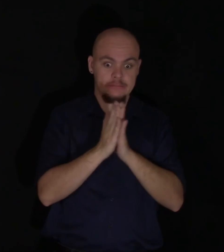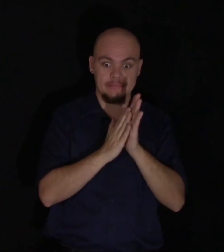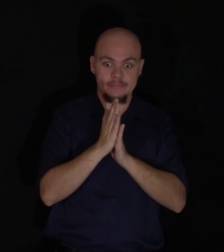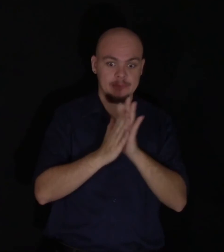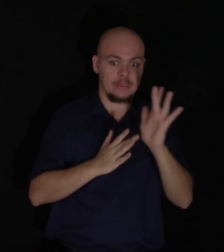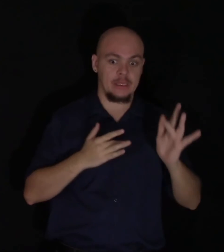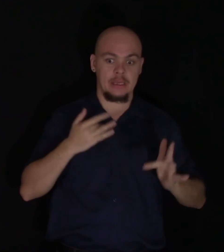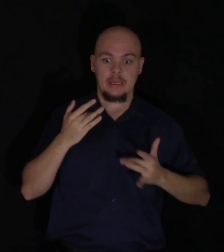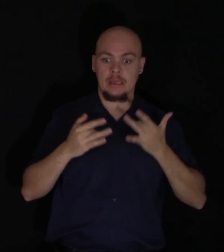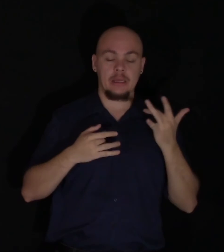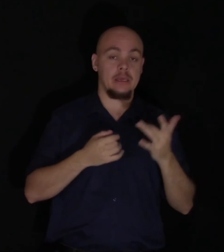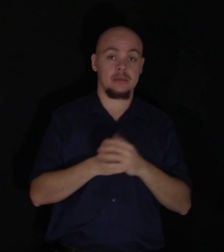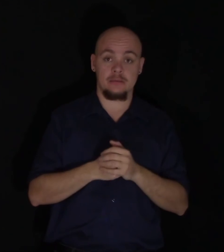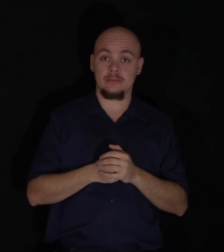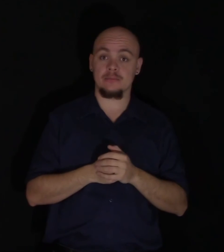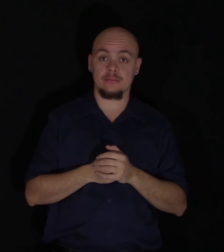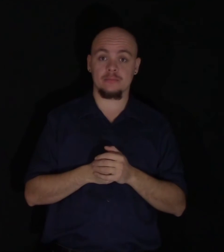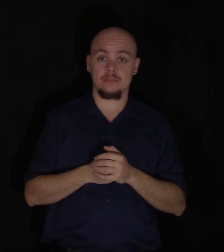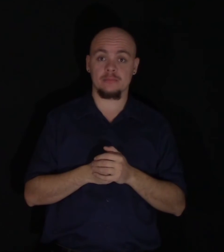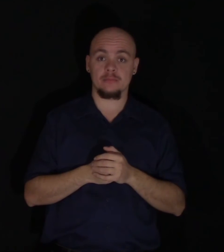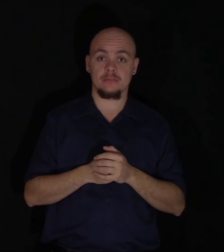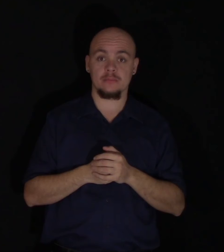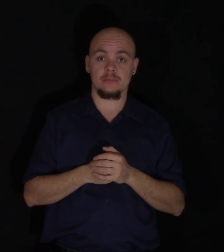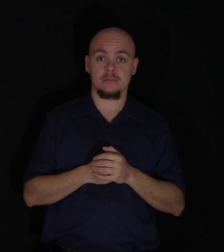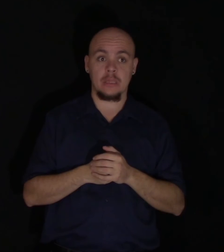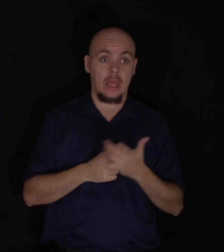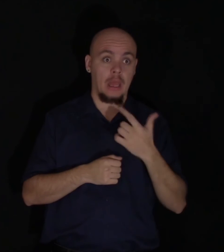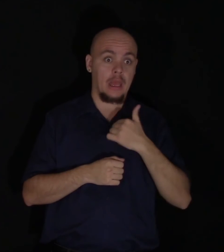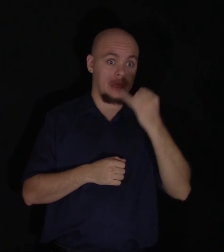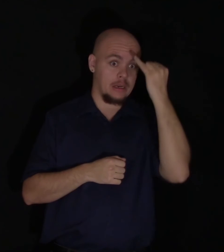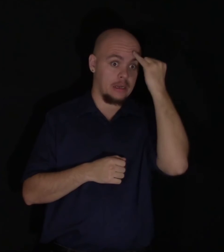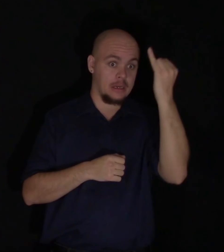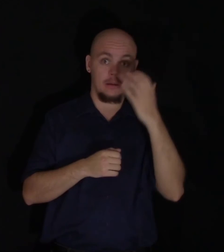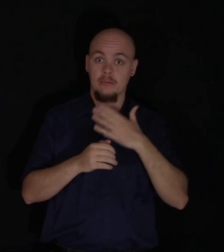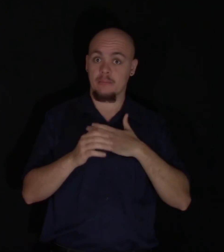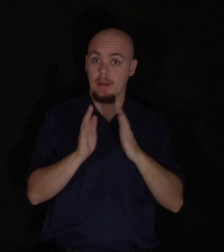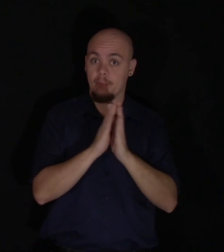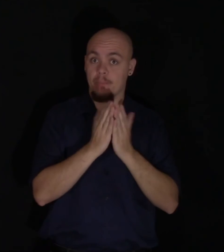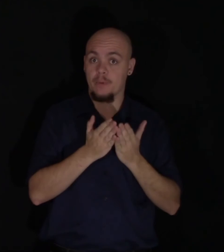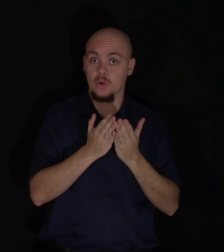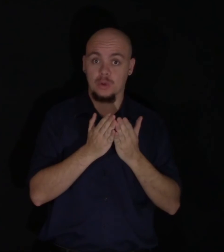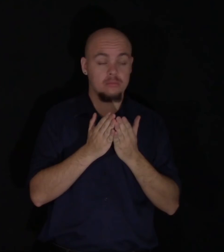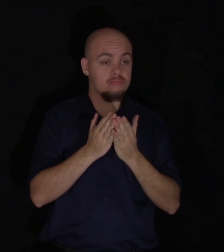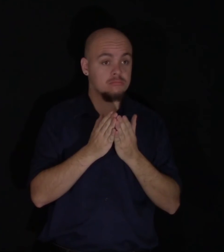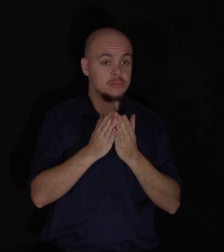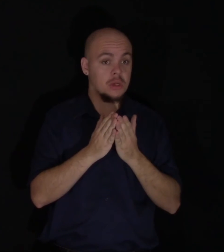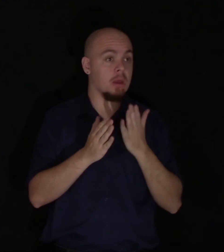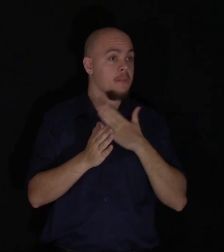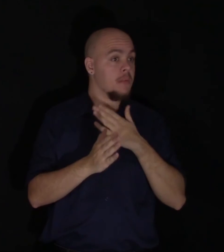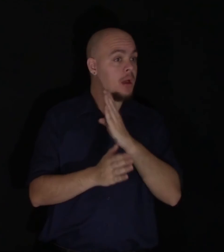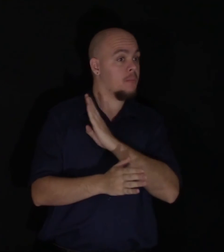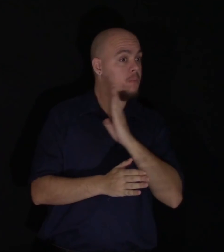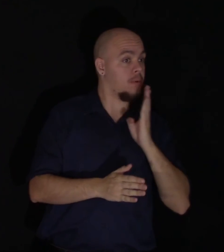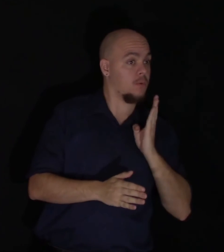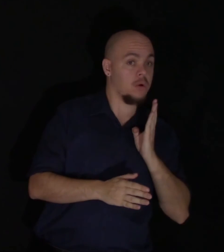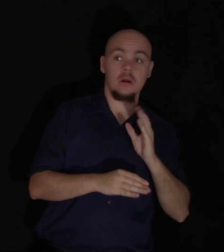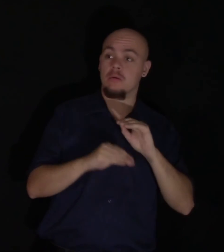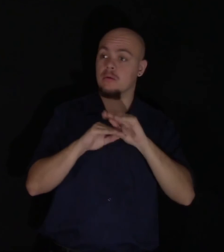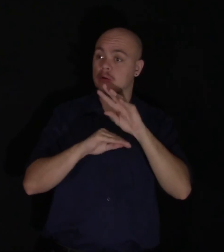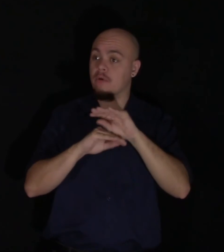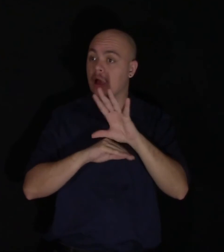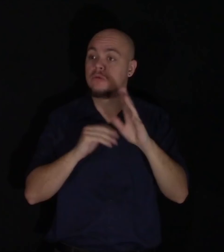and release our limiting beliefs. And I shared this with my leadership team, my board of advisors, and my friends and